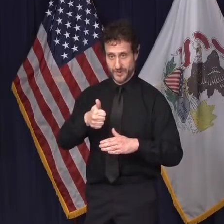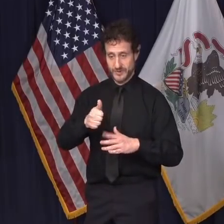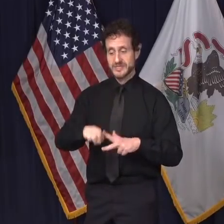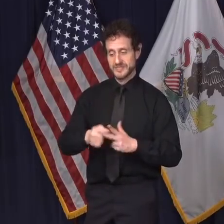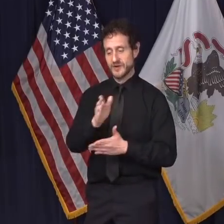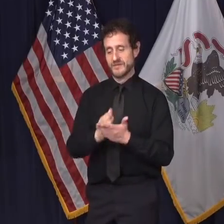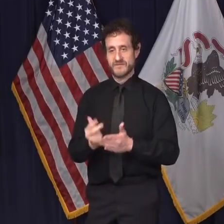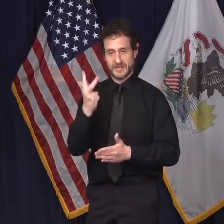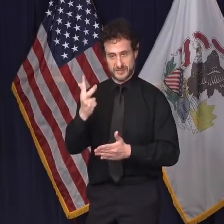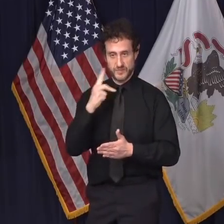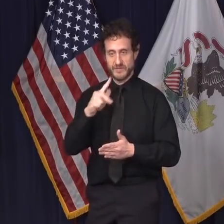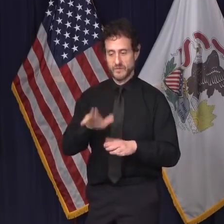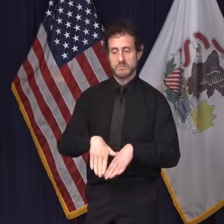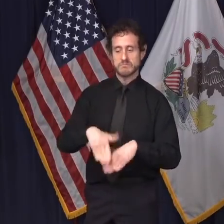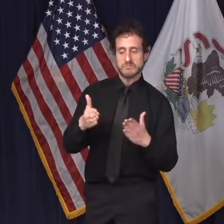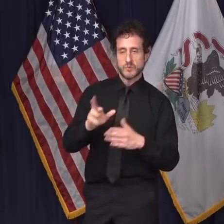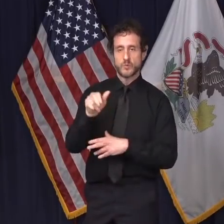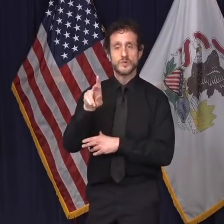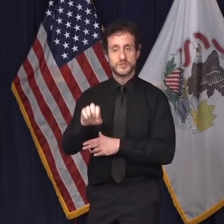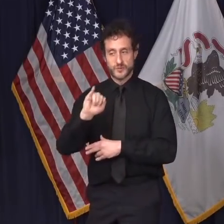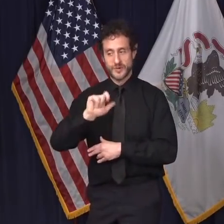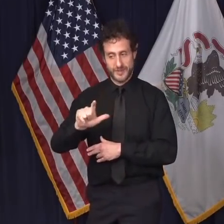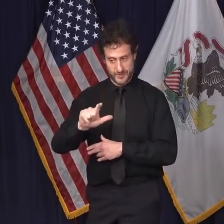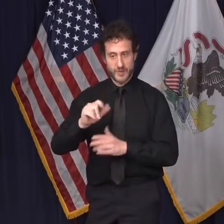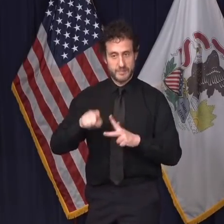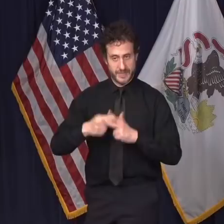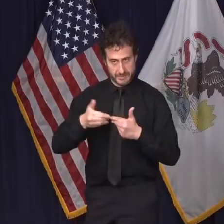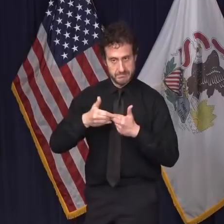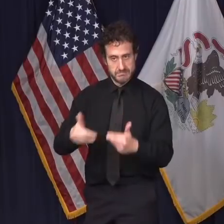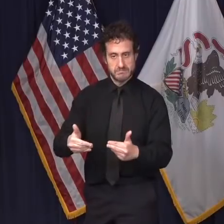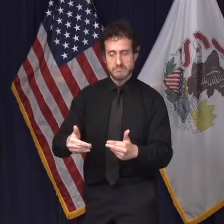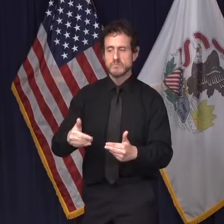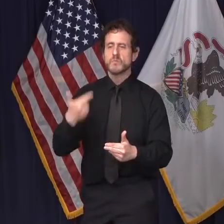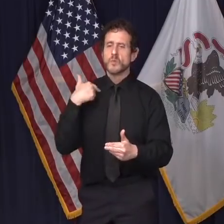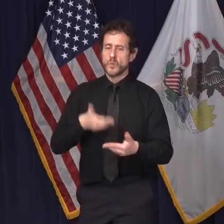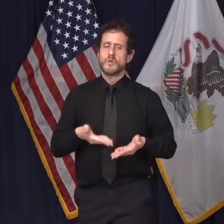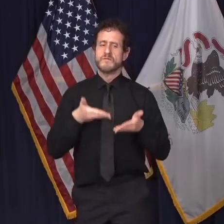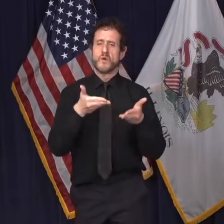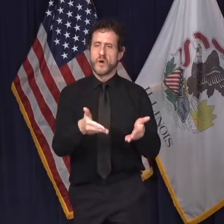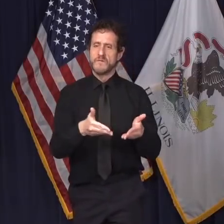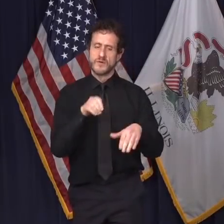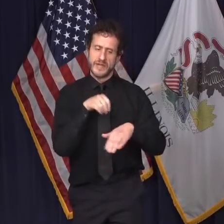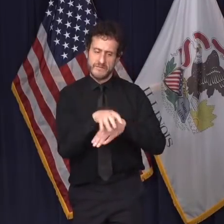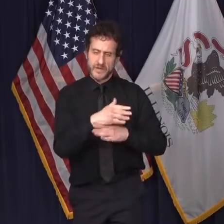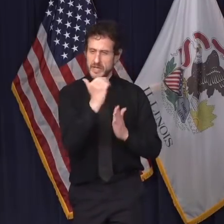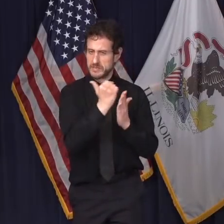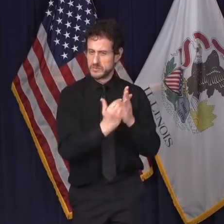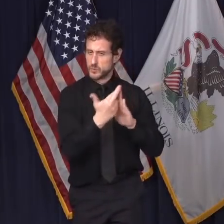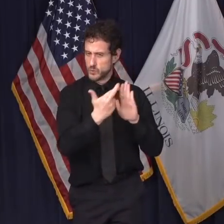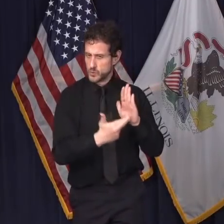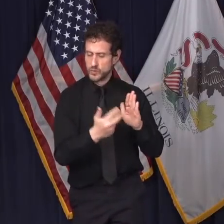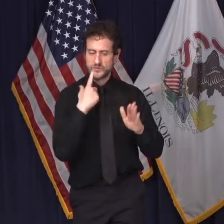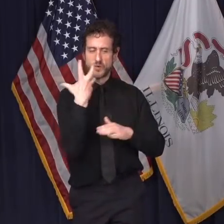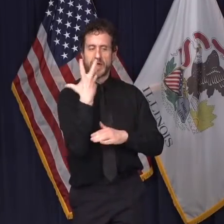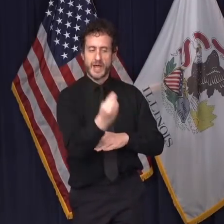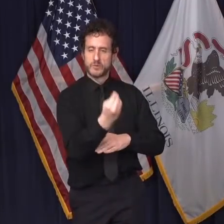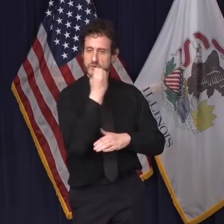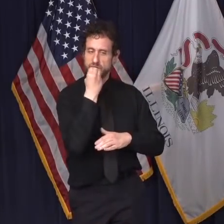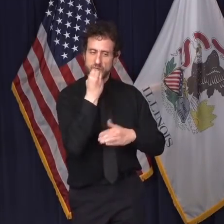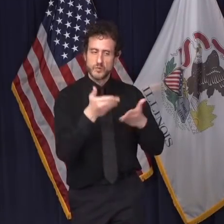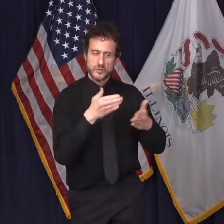which offers specific guidance on how things like outdoor dining, outdoor recreation,